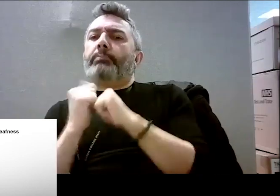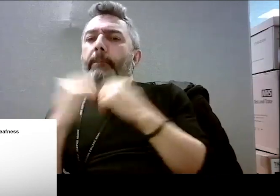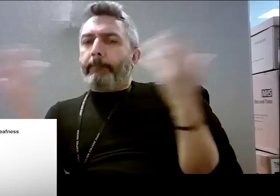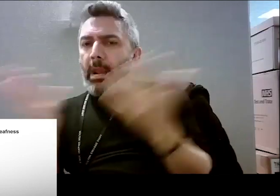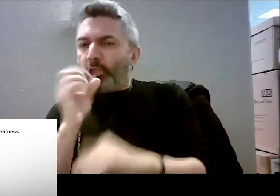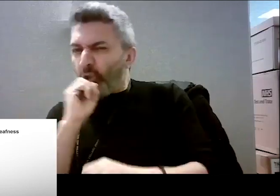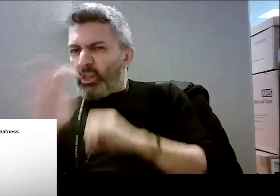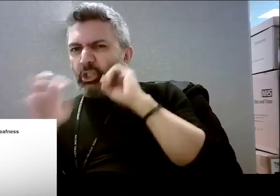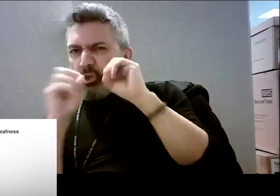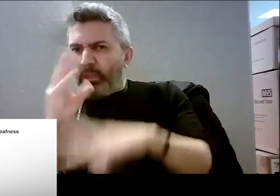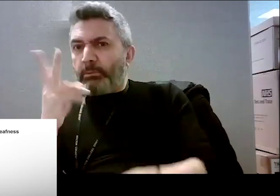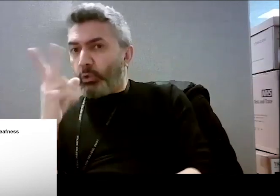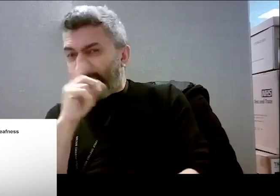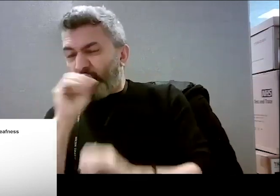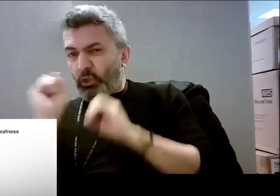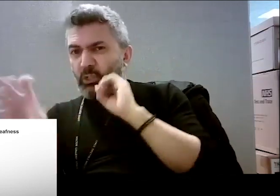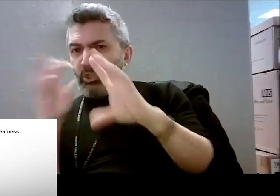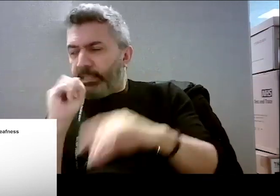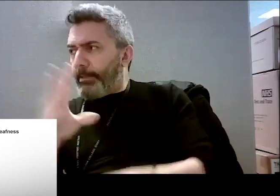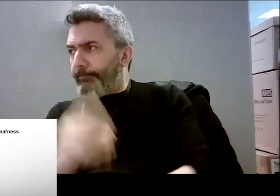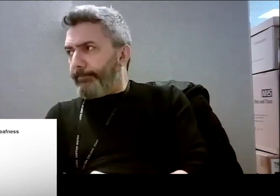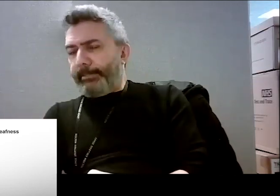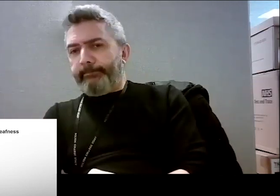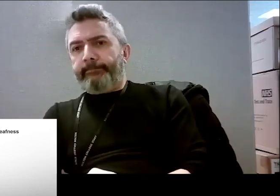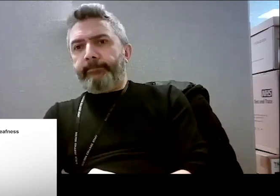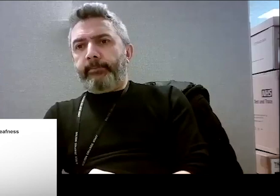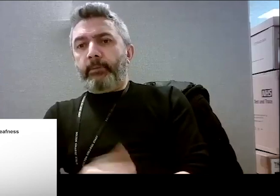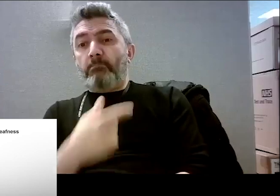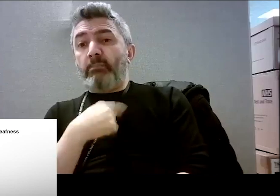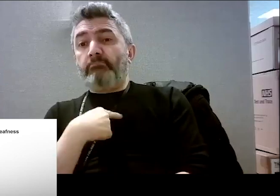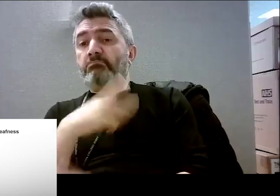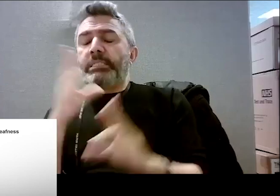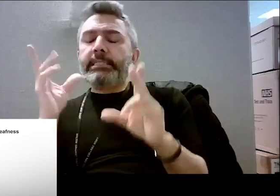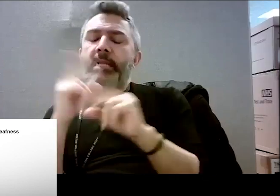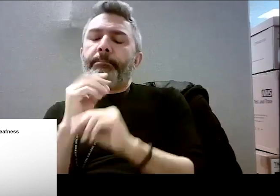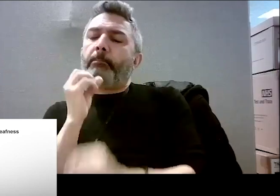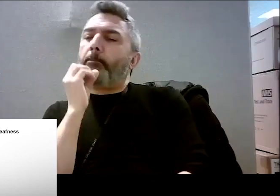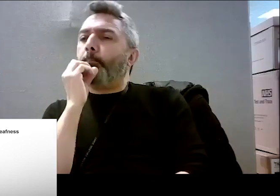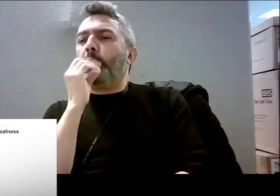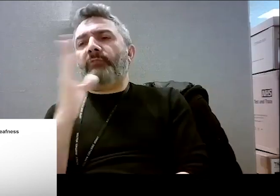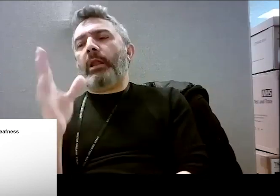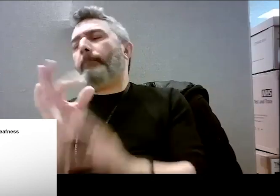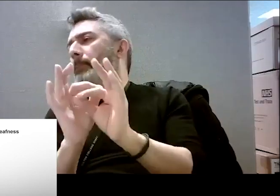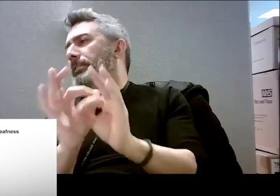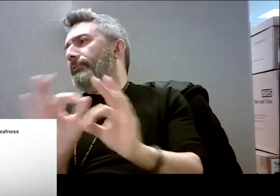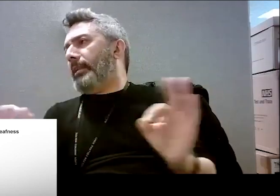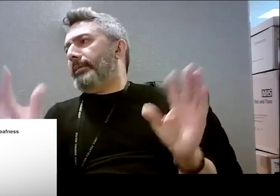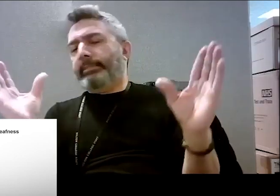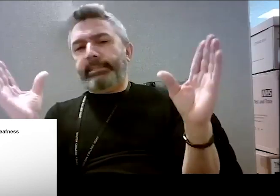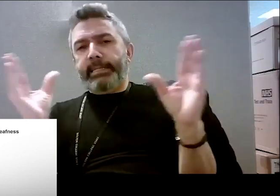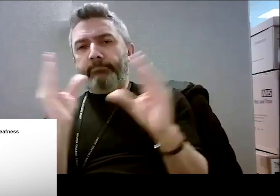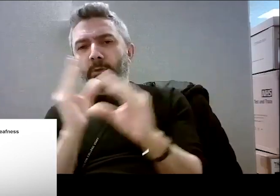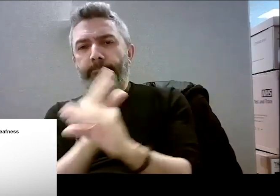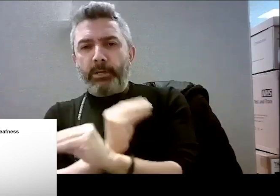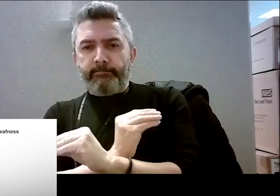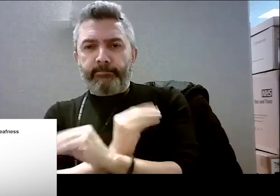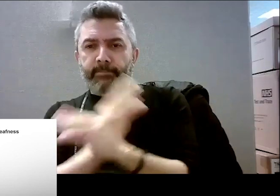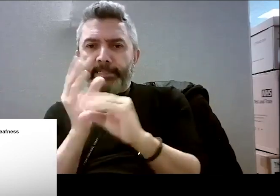old that people started to doubt. My brothers and sisters were very, very loud in the house. I was fast asleep,